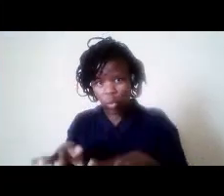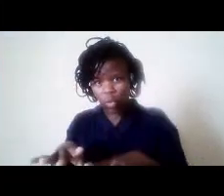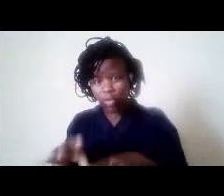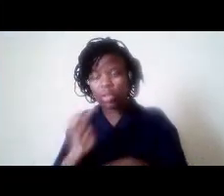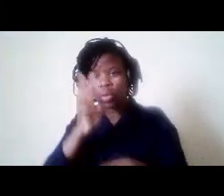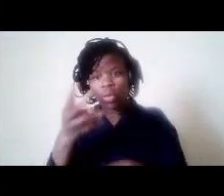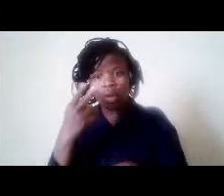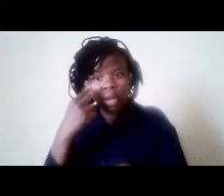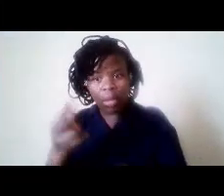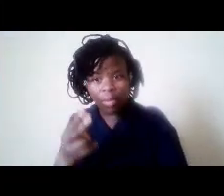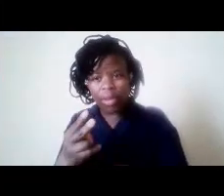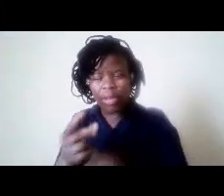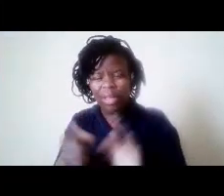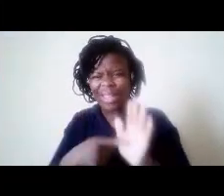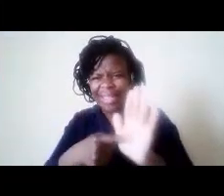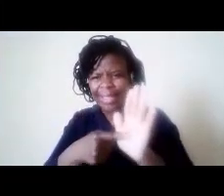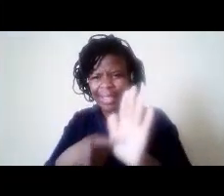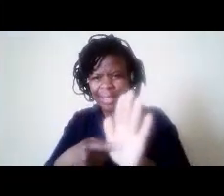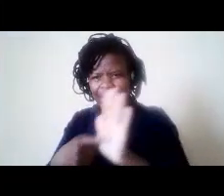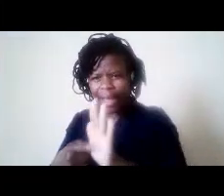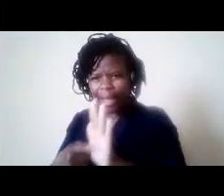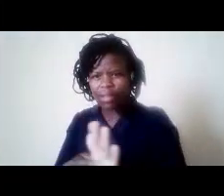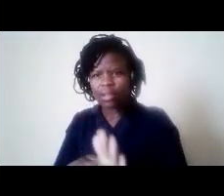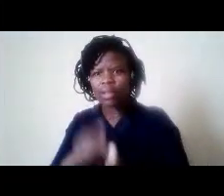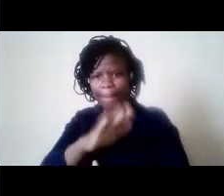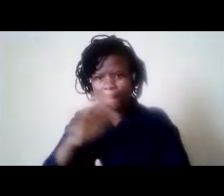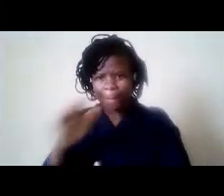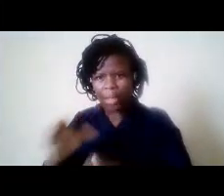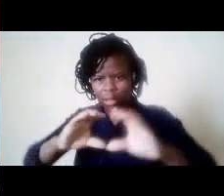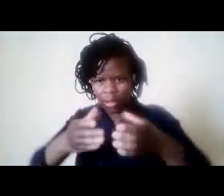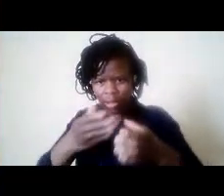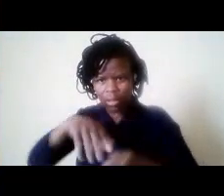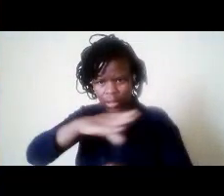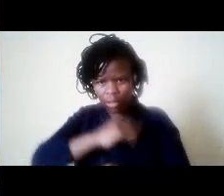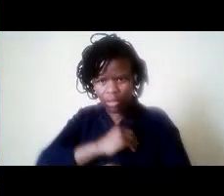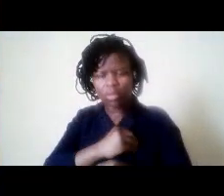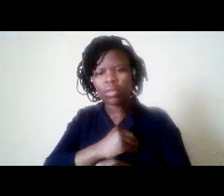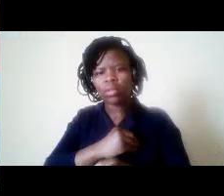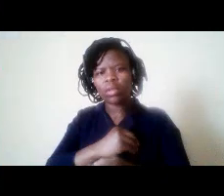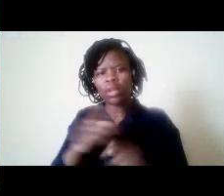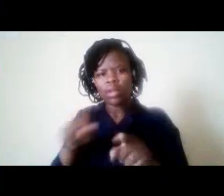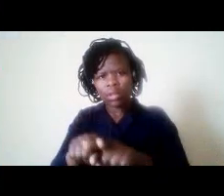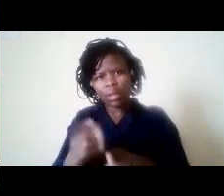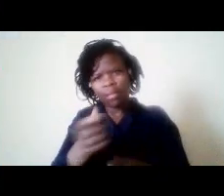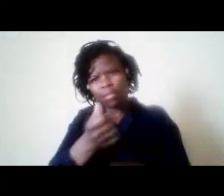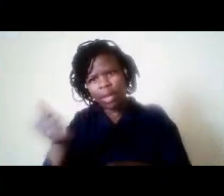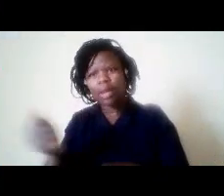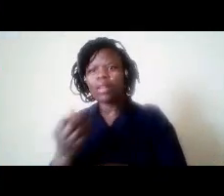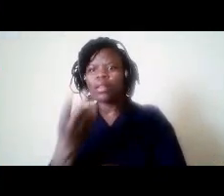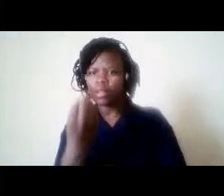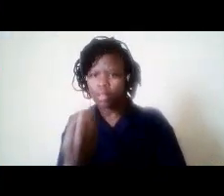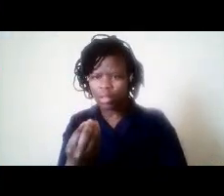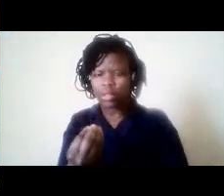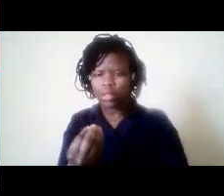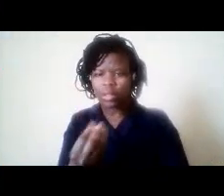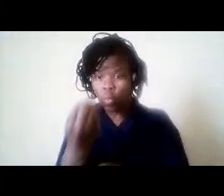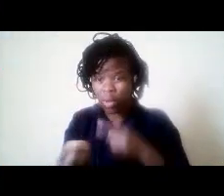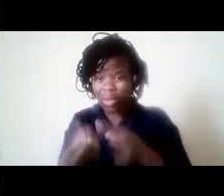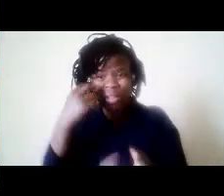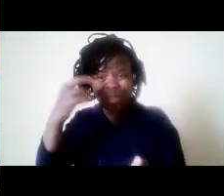of emotional distress in the children in our classes. And like any other child, these children need to talk to a safe